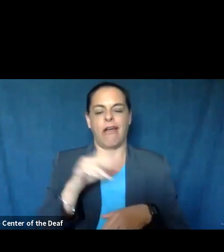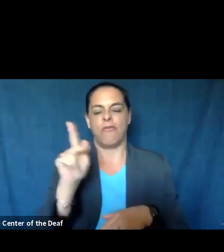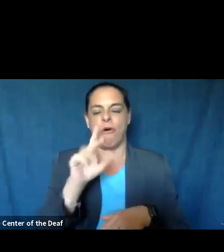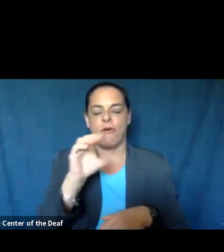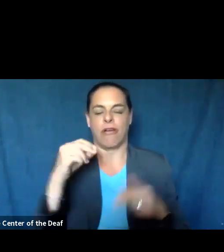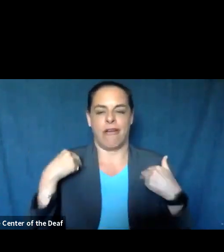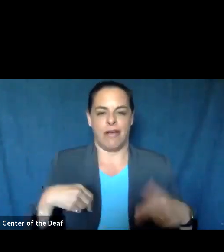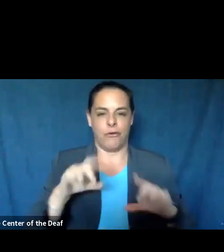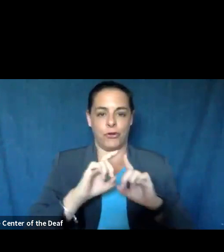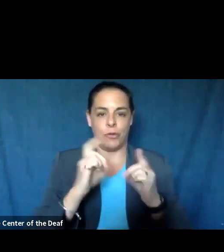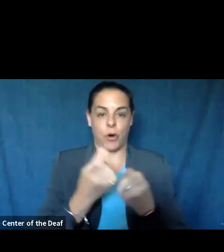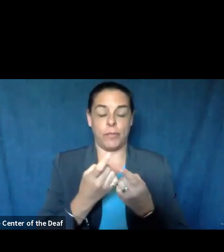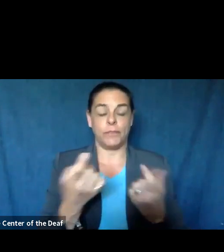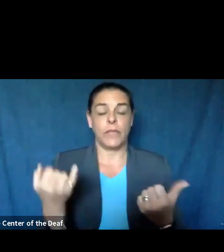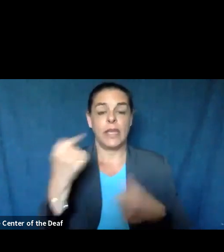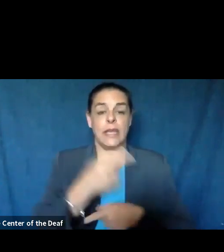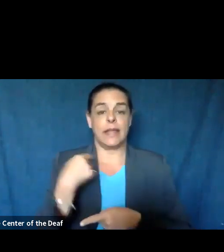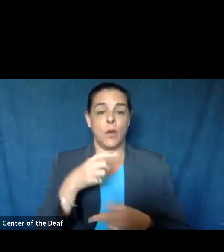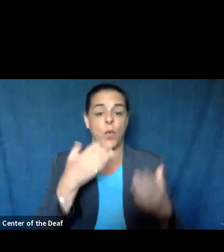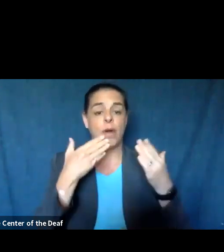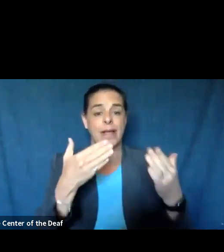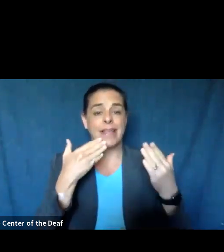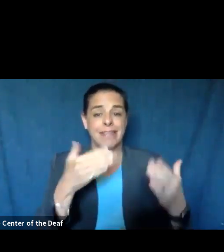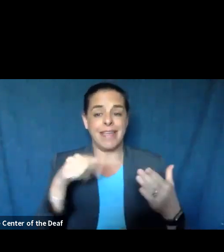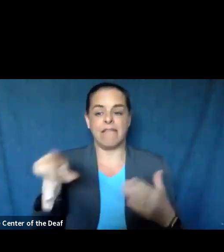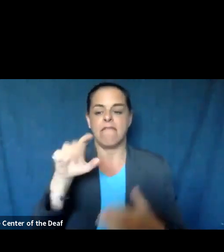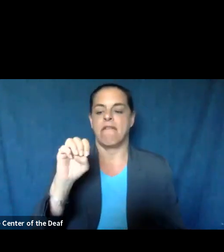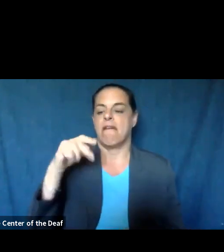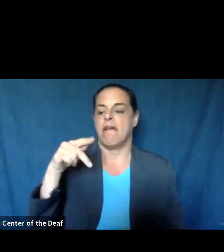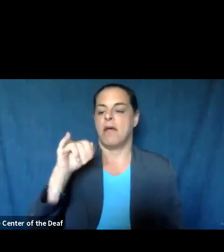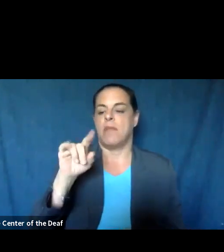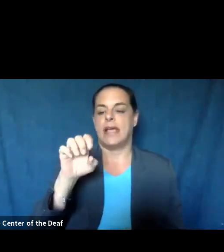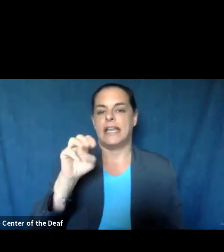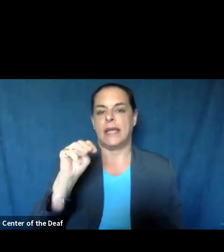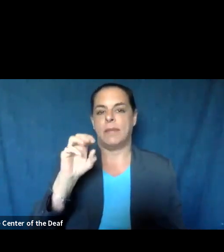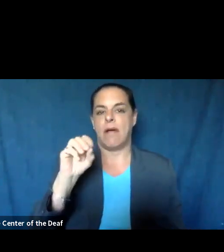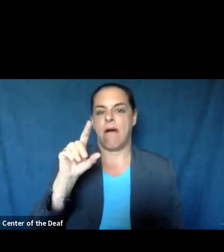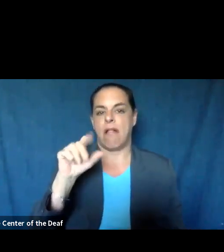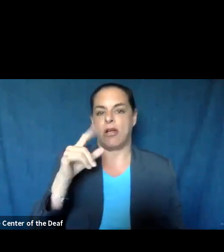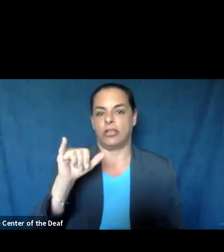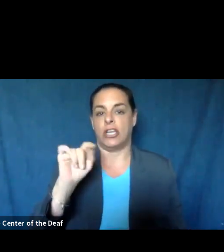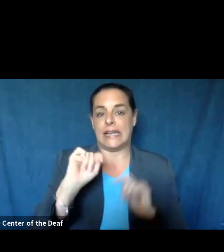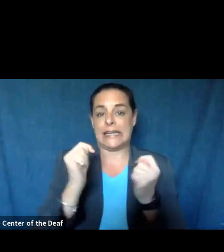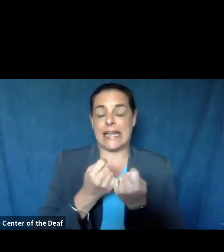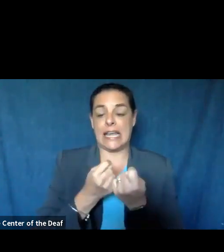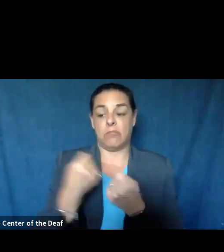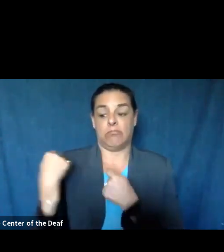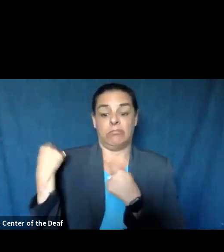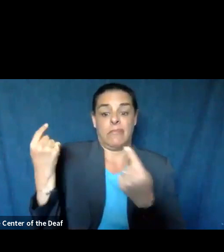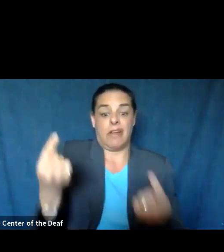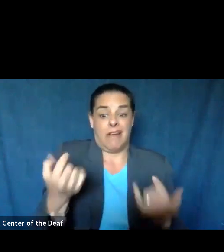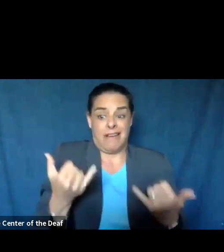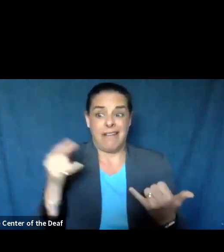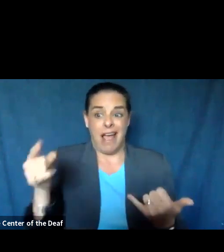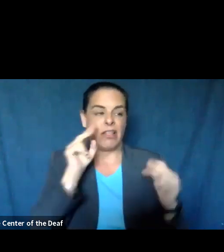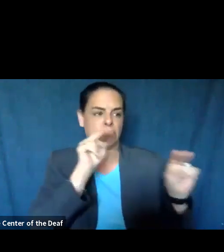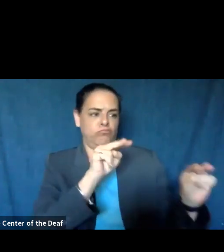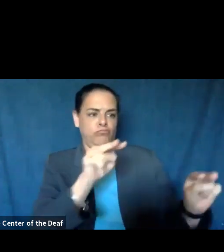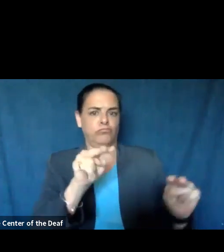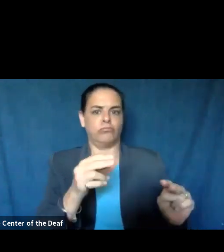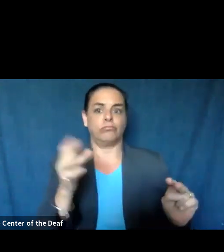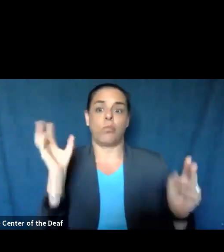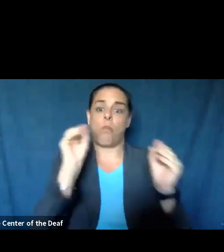moment of gratitude today is dedicated to our epidemiology team, who at this point have monitored more than 1,200 contacts to